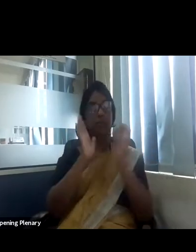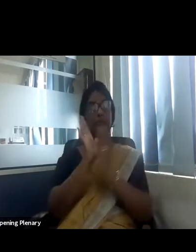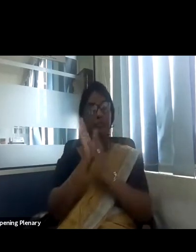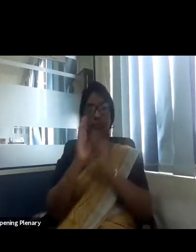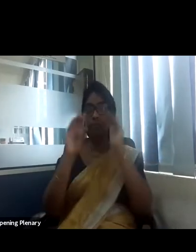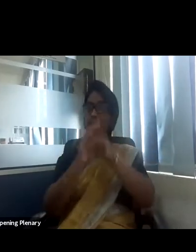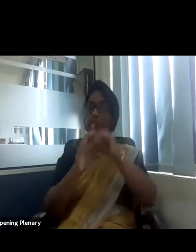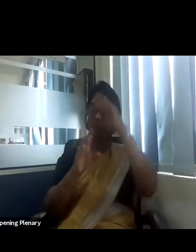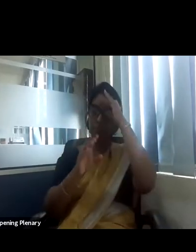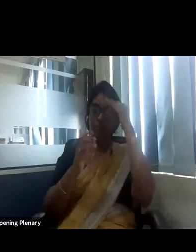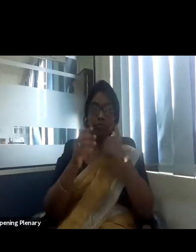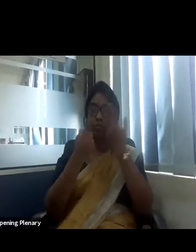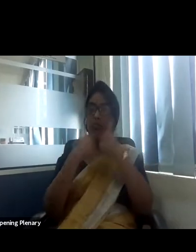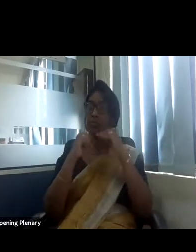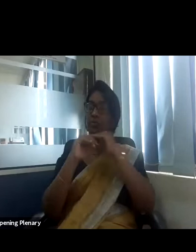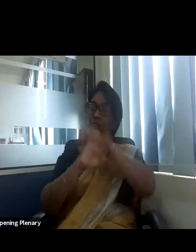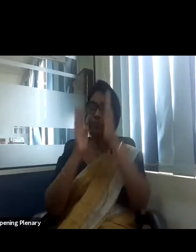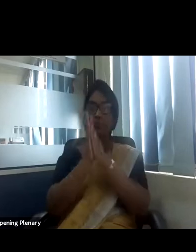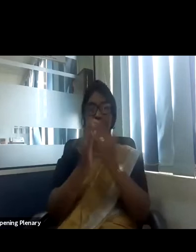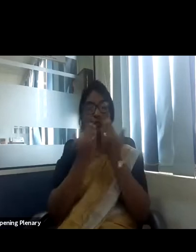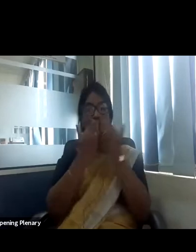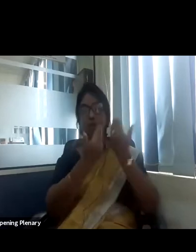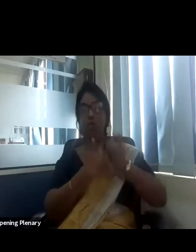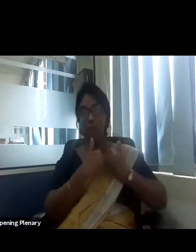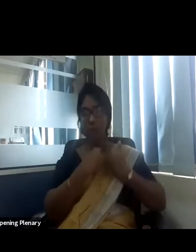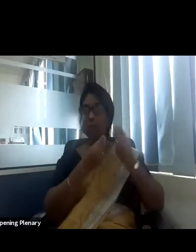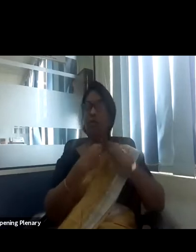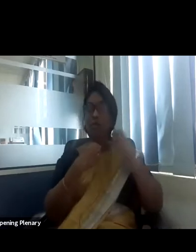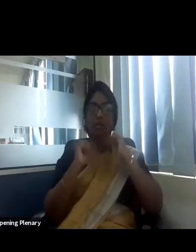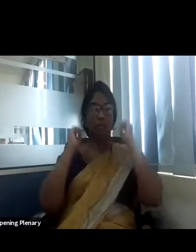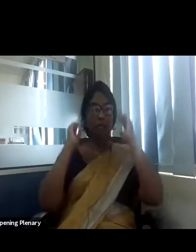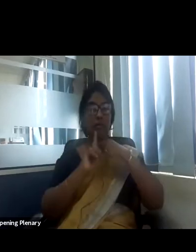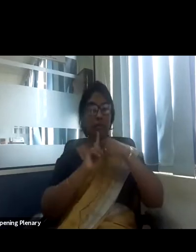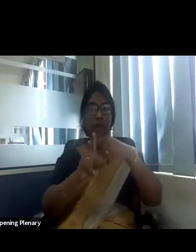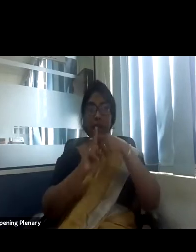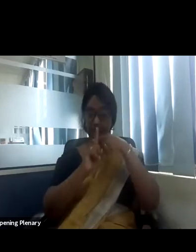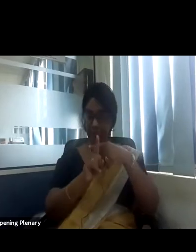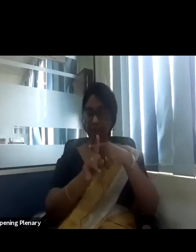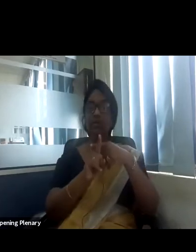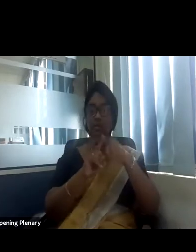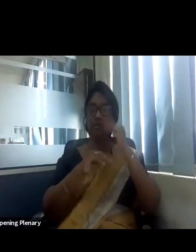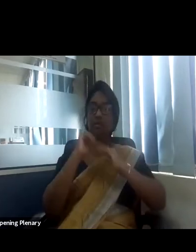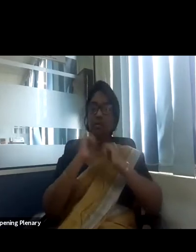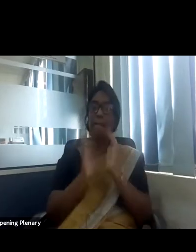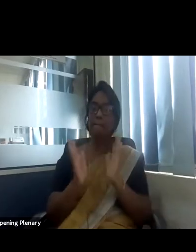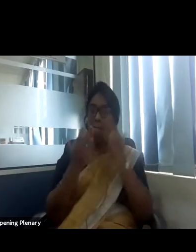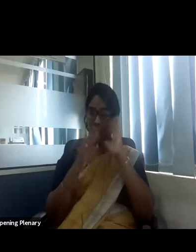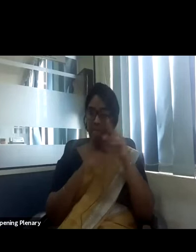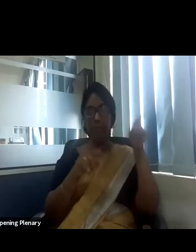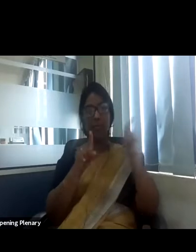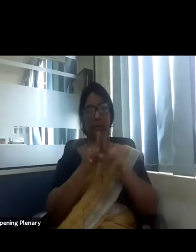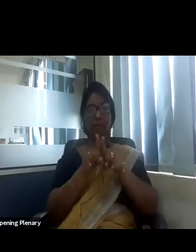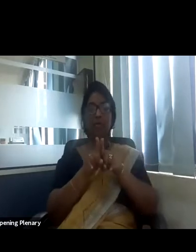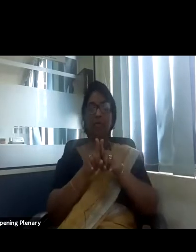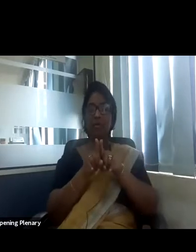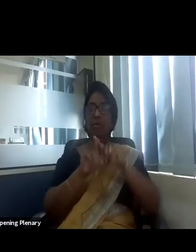SDG implementation process, as well as to mobilize all stakeholders towards to SDGs